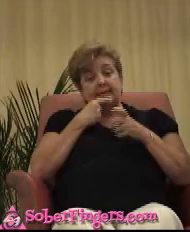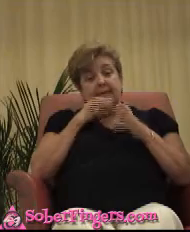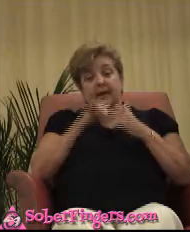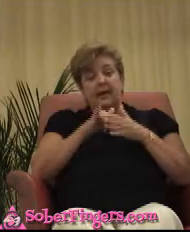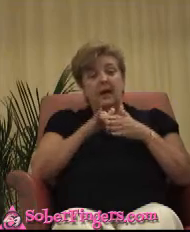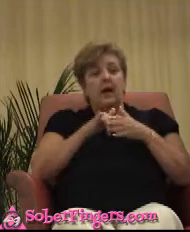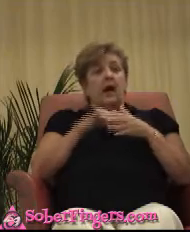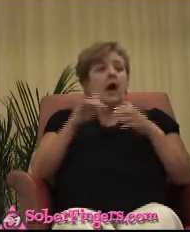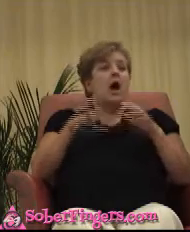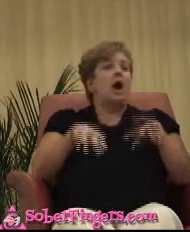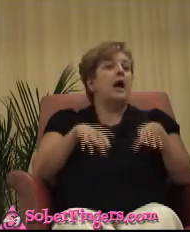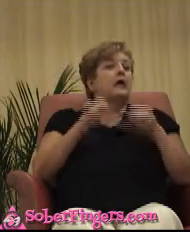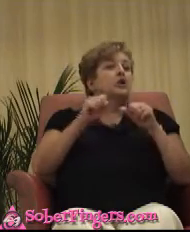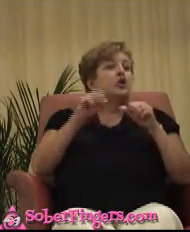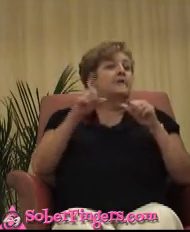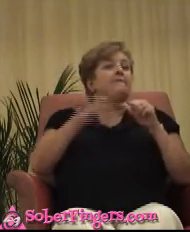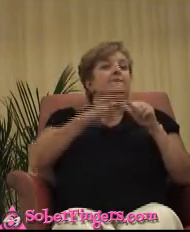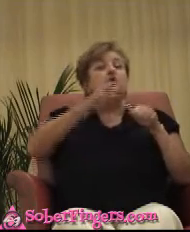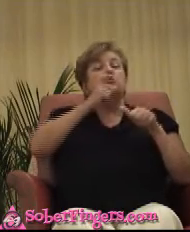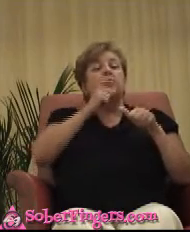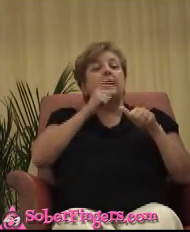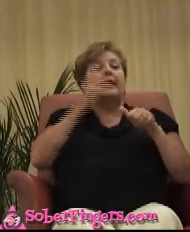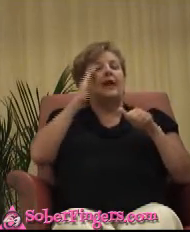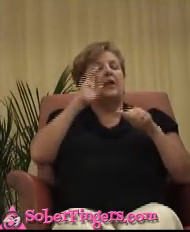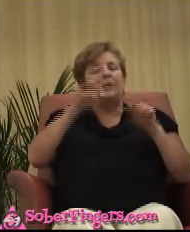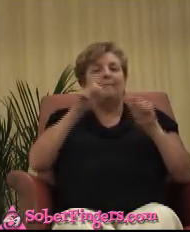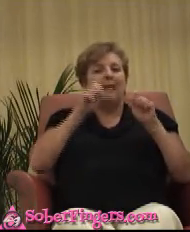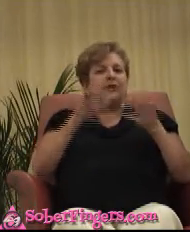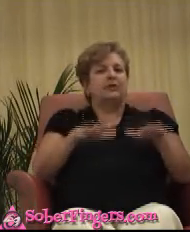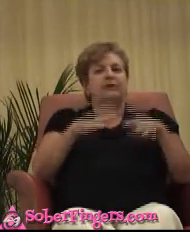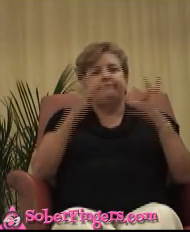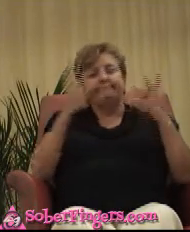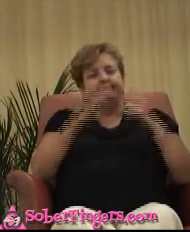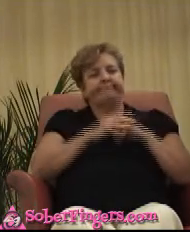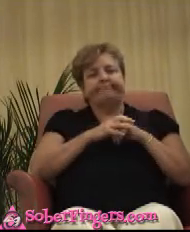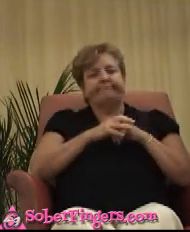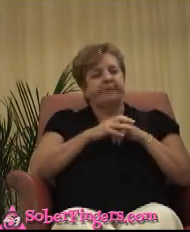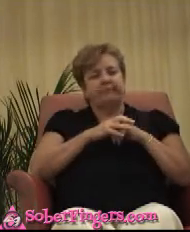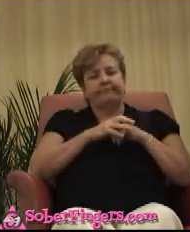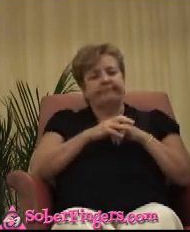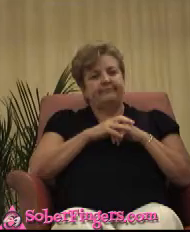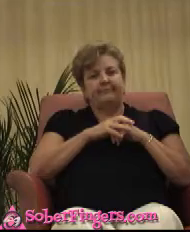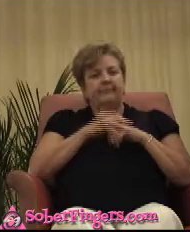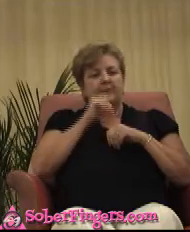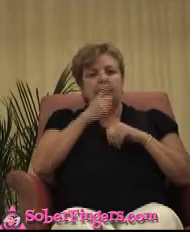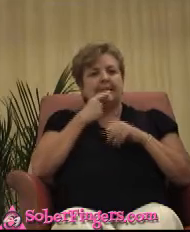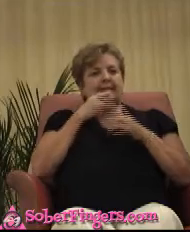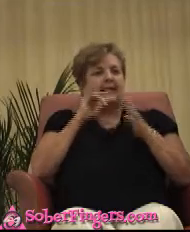I knew the magic had happened. It didn't happen. It took me long, just like it took my parents to actually, for the rate of progression to actually catch up